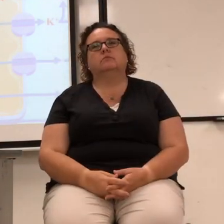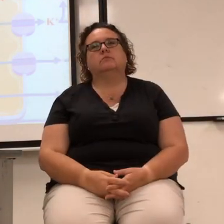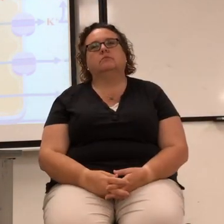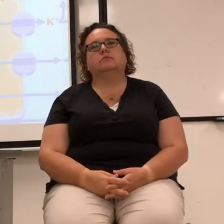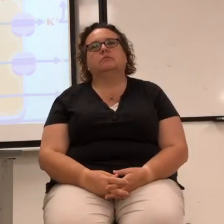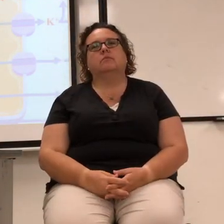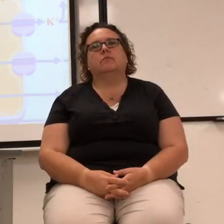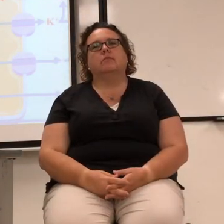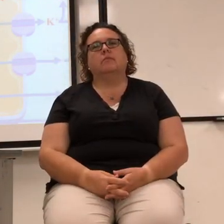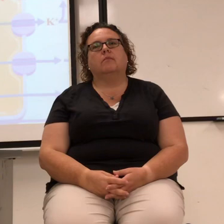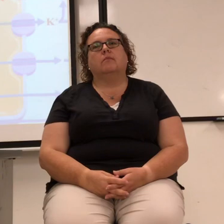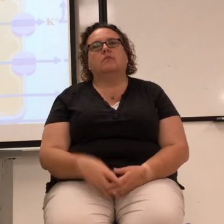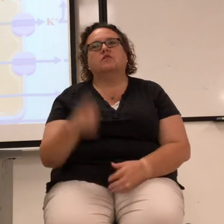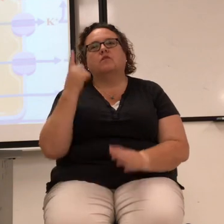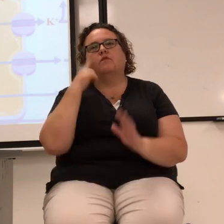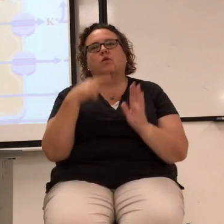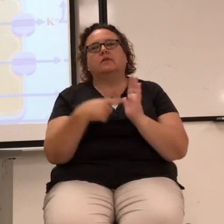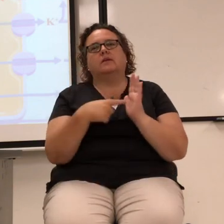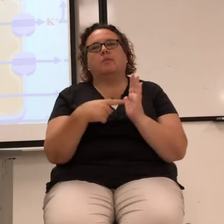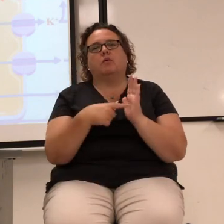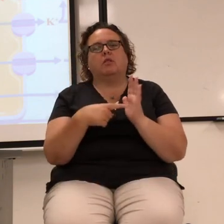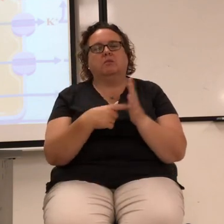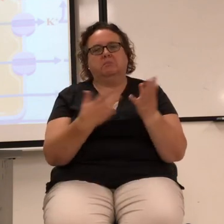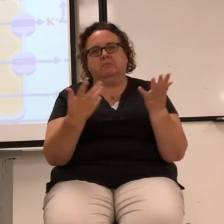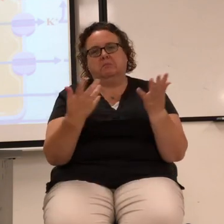So just for an example,